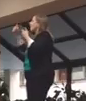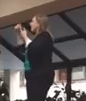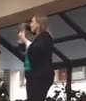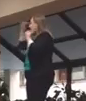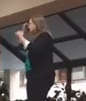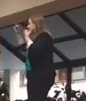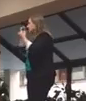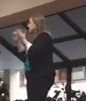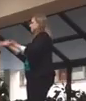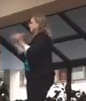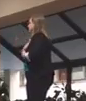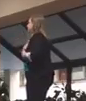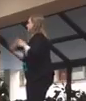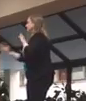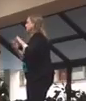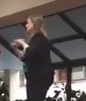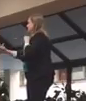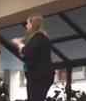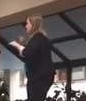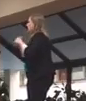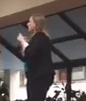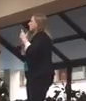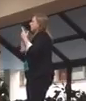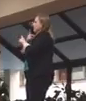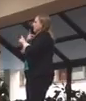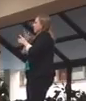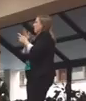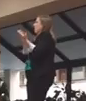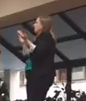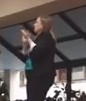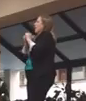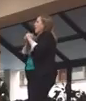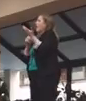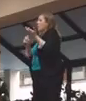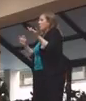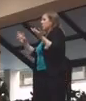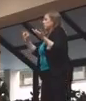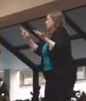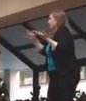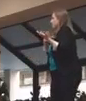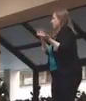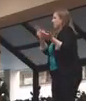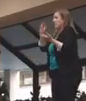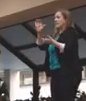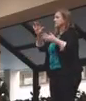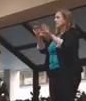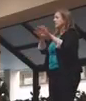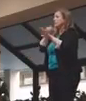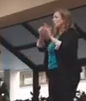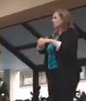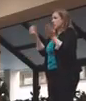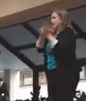I would like to know all of your ideas and your feedback. If you've got stuff like that, like the BEI concept, please let me